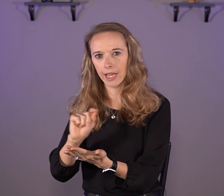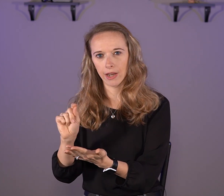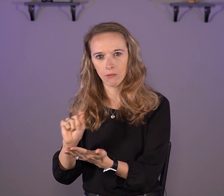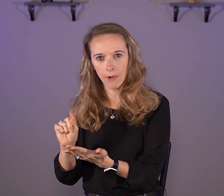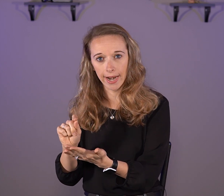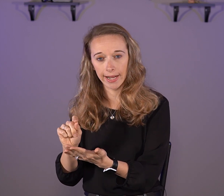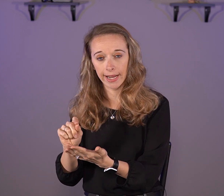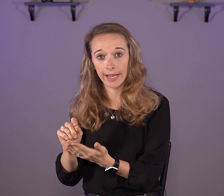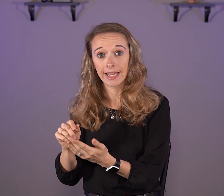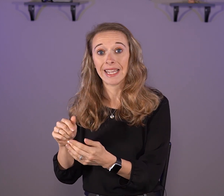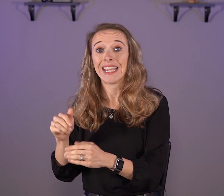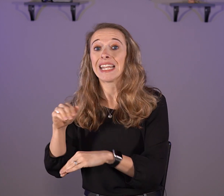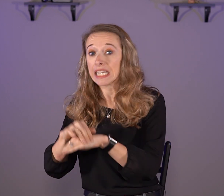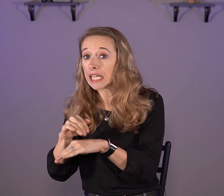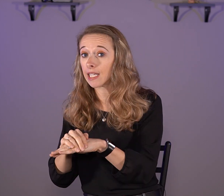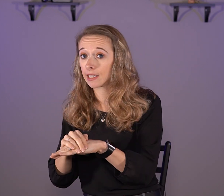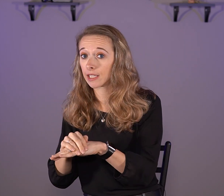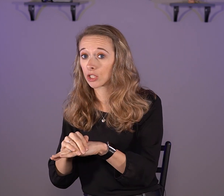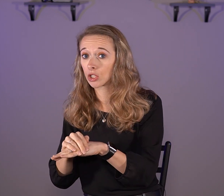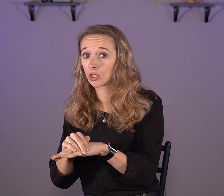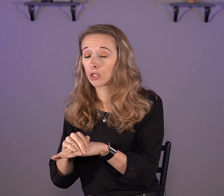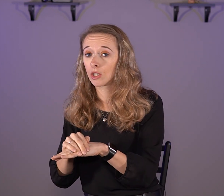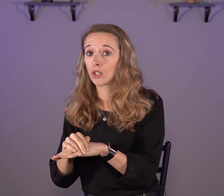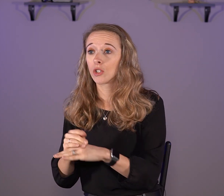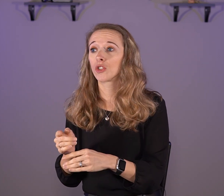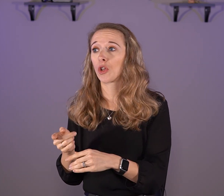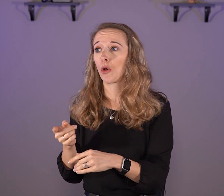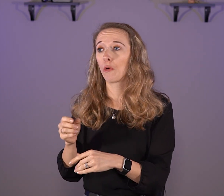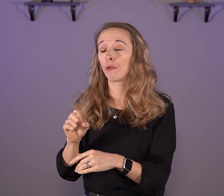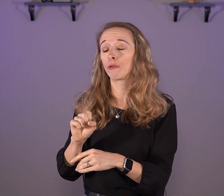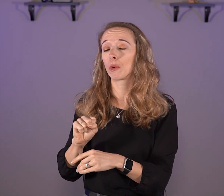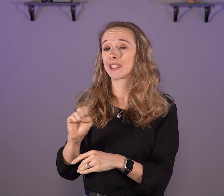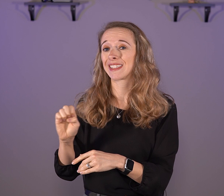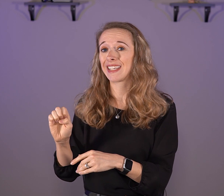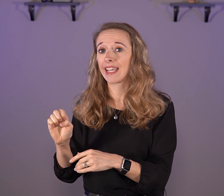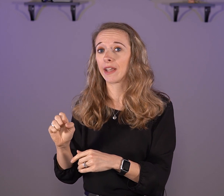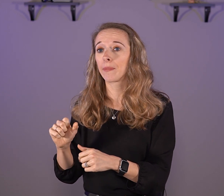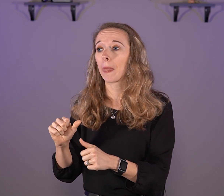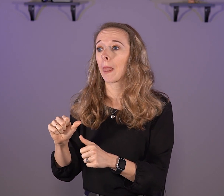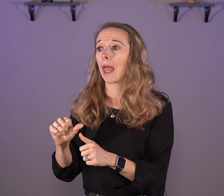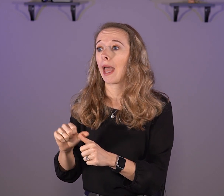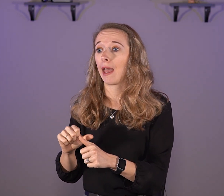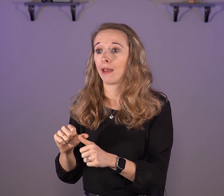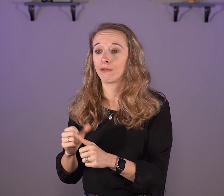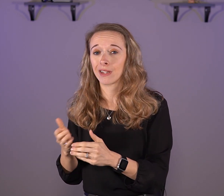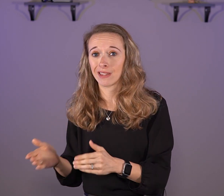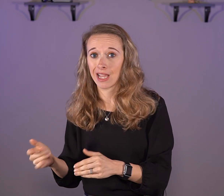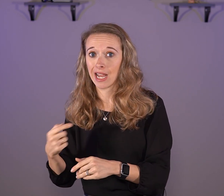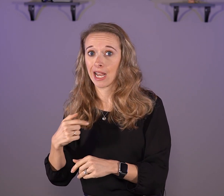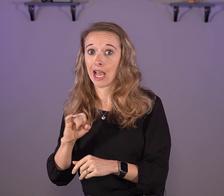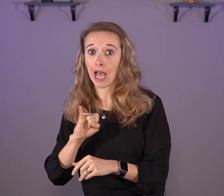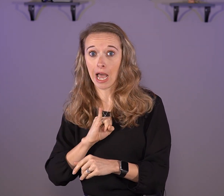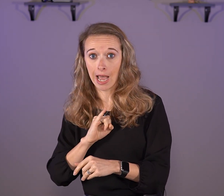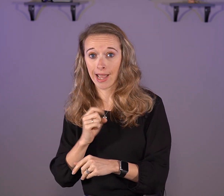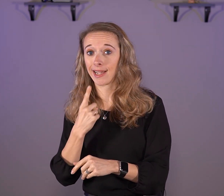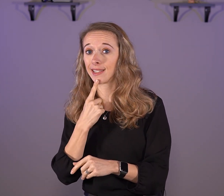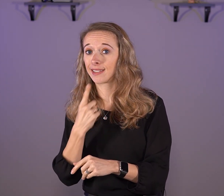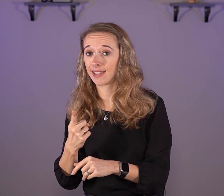and writing in English. So for C, everything I